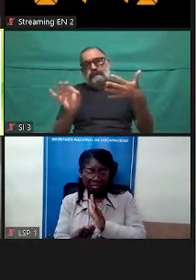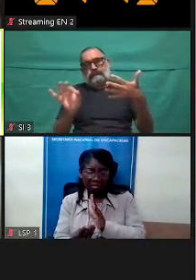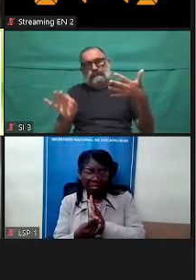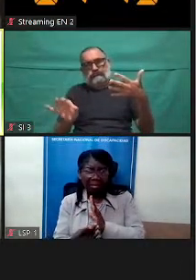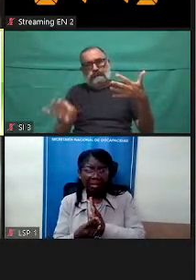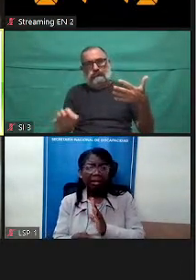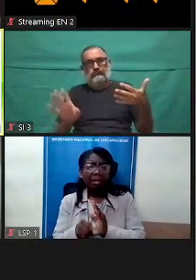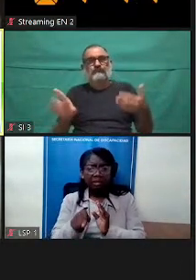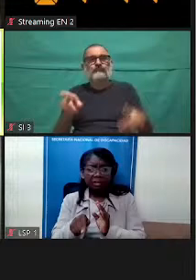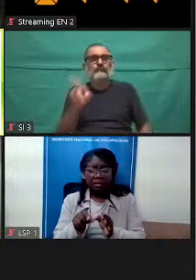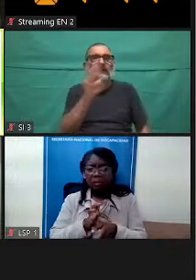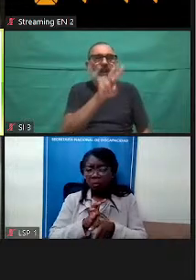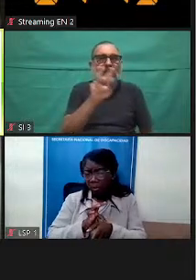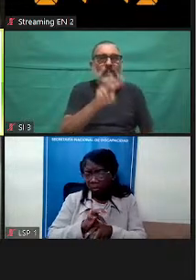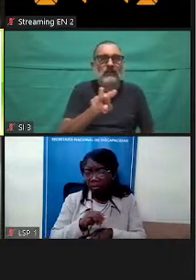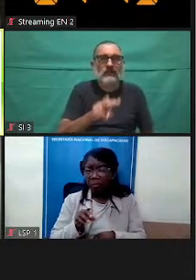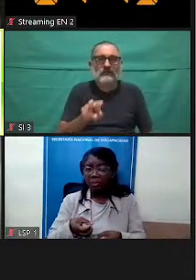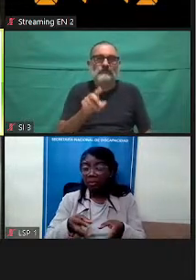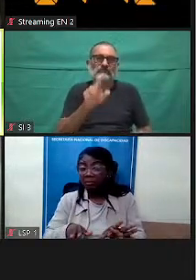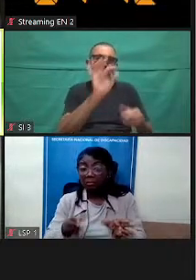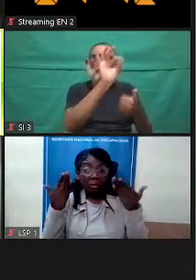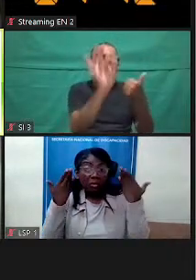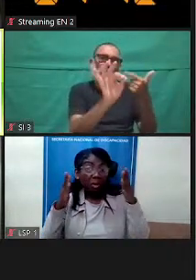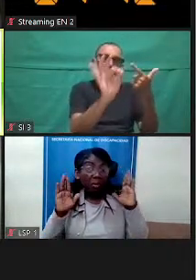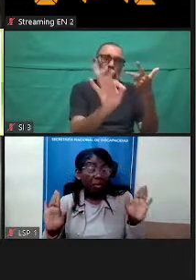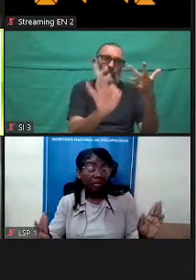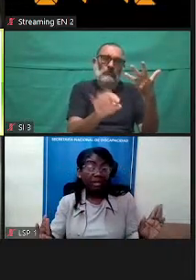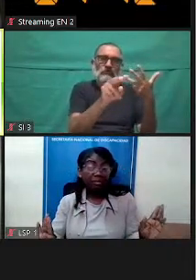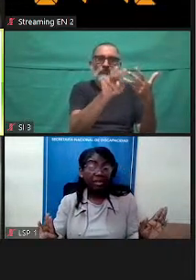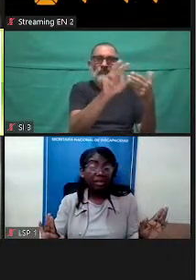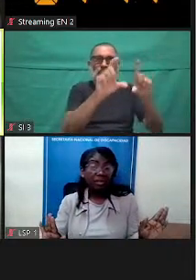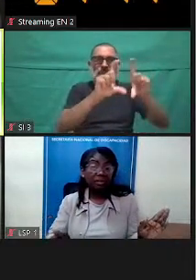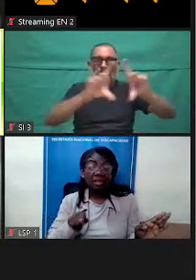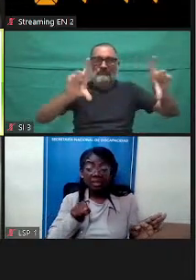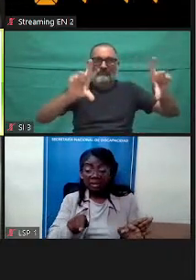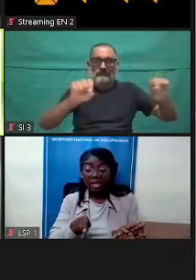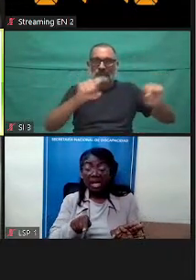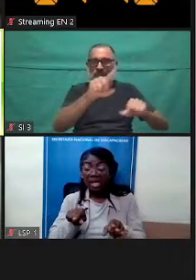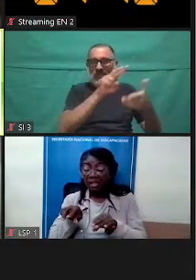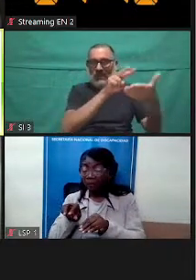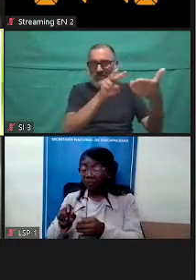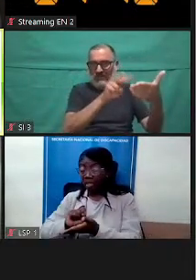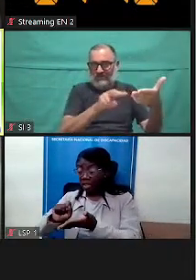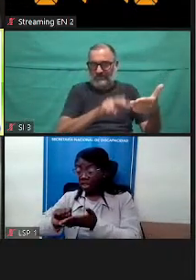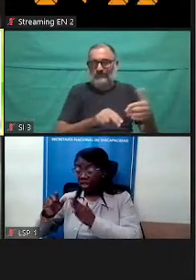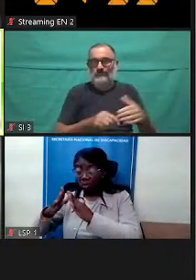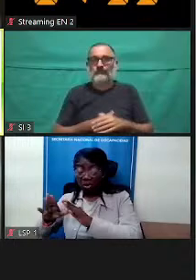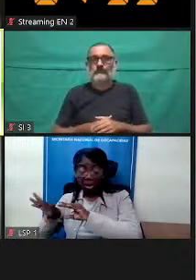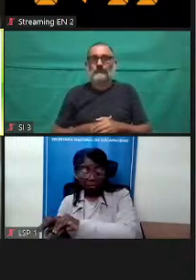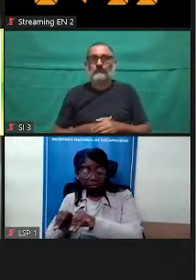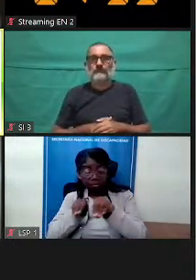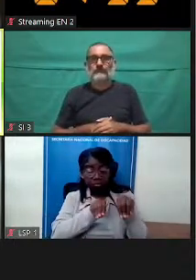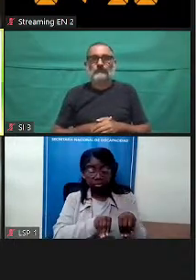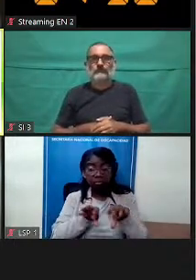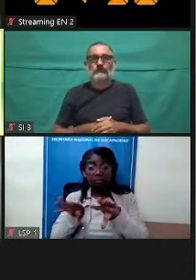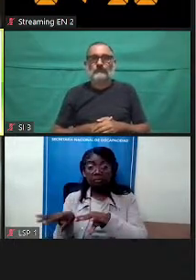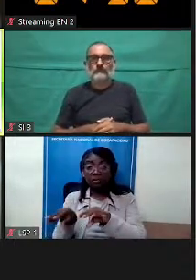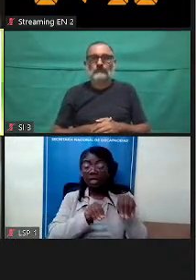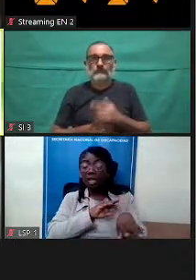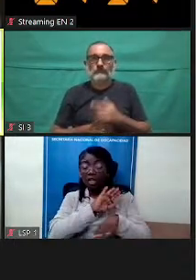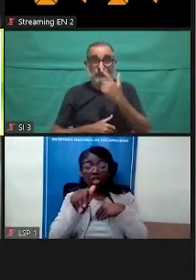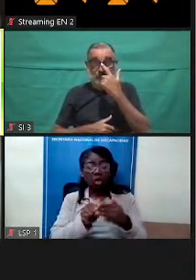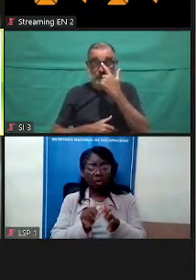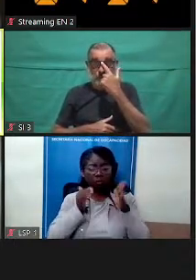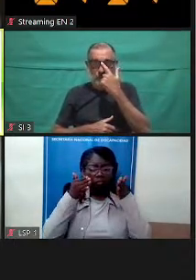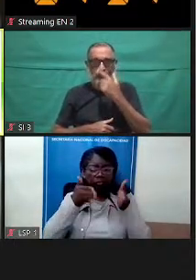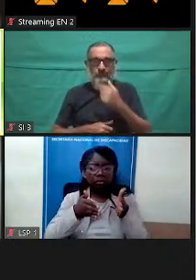ones schools will they'll be ready to get them in we will never know if this doesn't happen